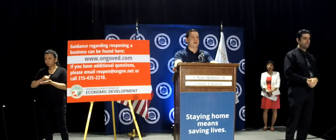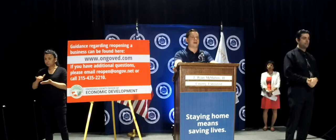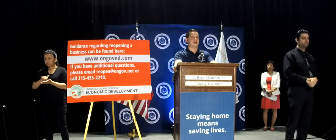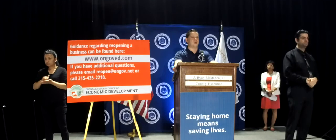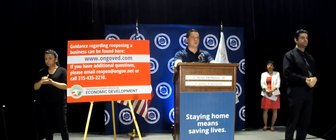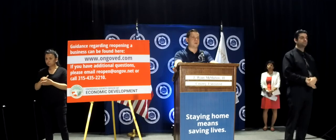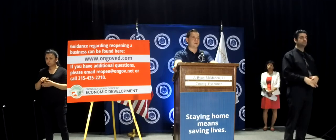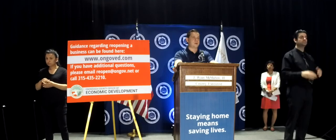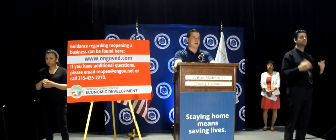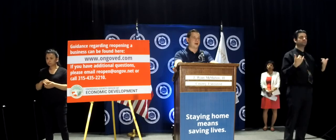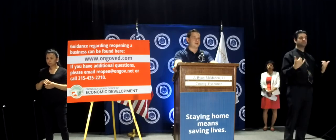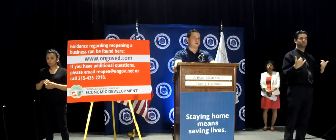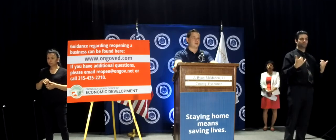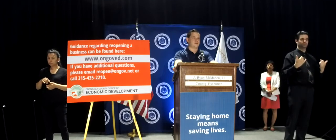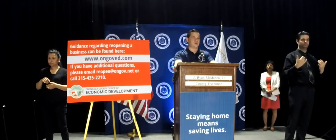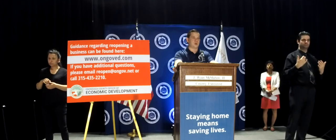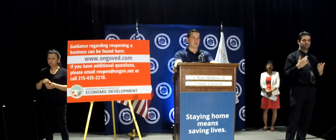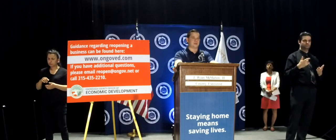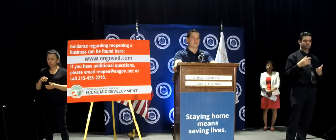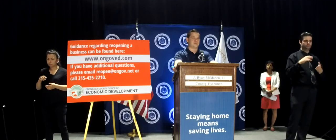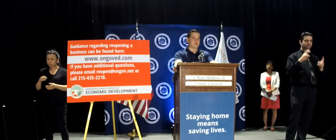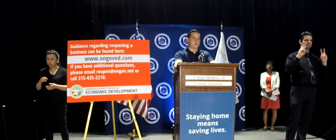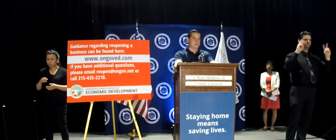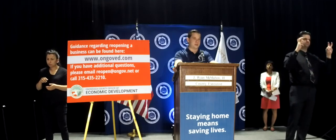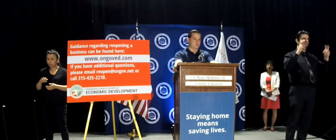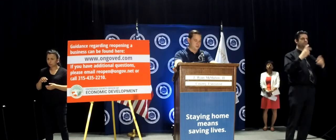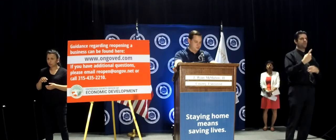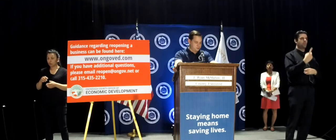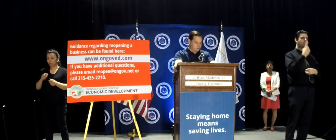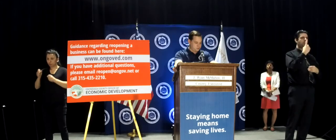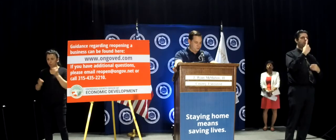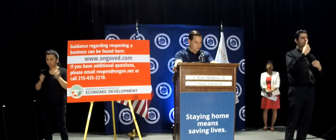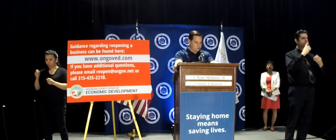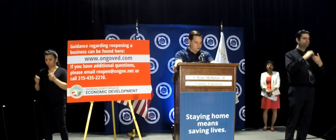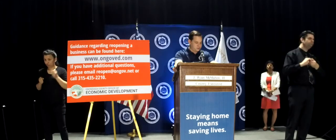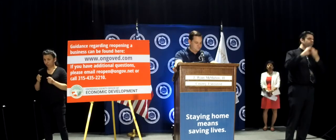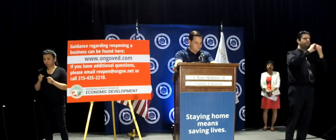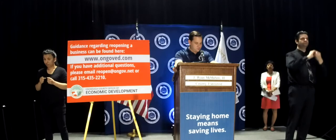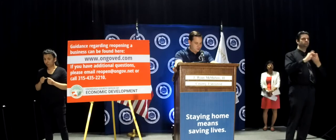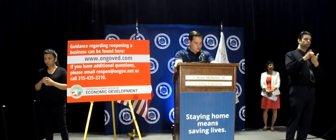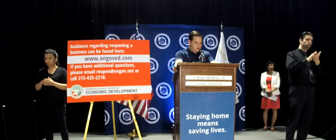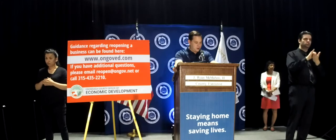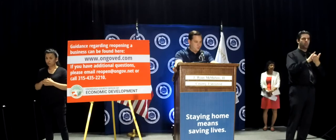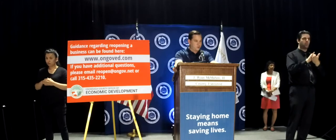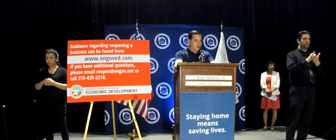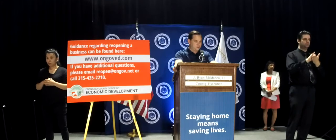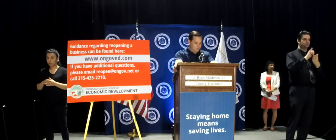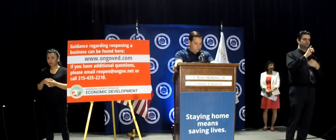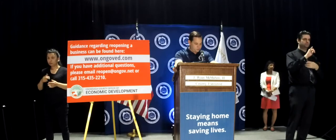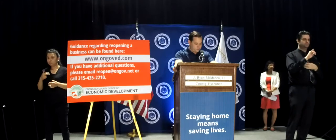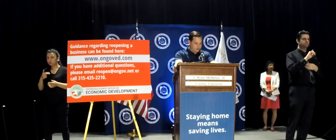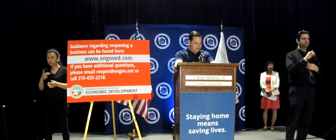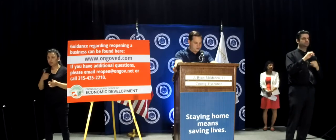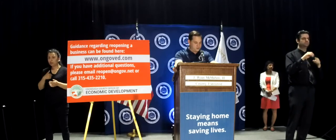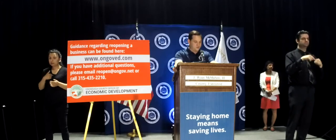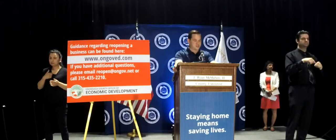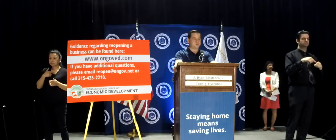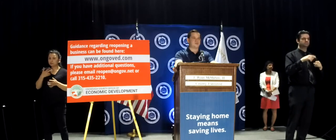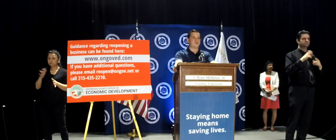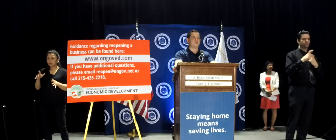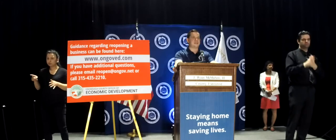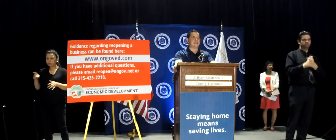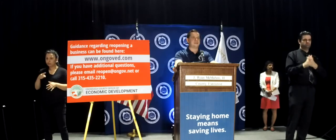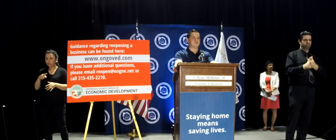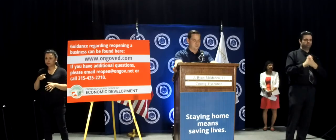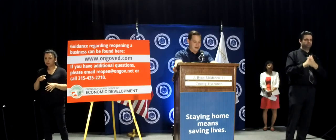material is not my own, so if you don't like the material I'm about to read to you, blame Justin. We all know the phrase, the